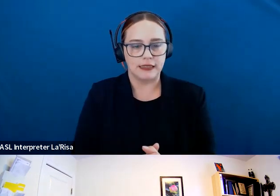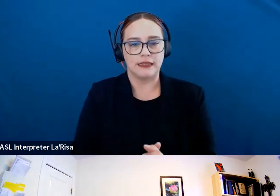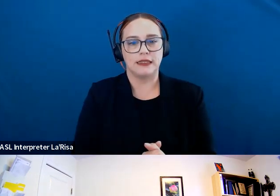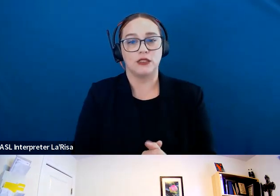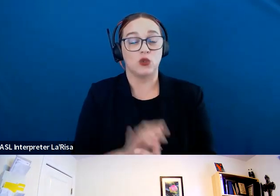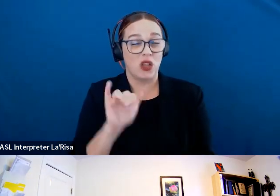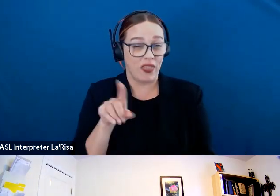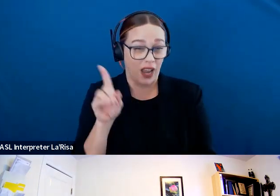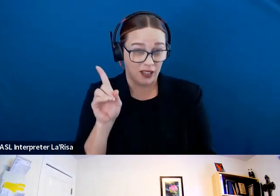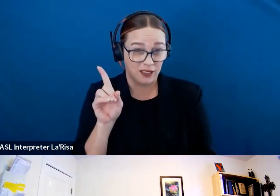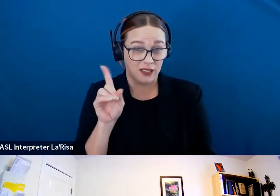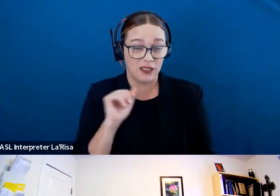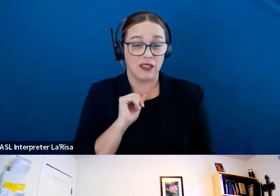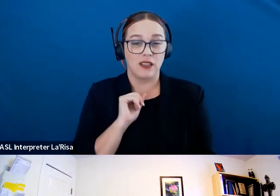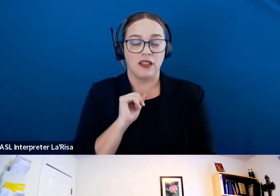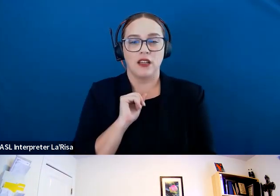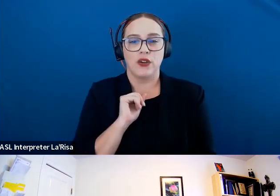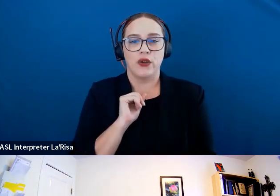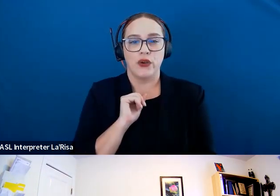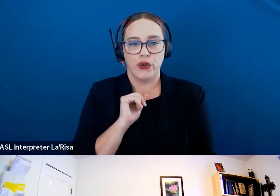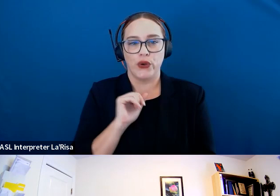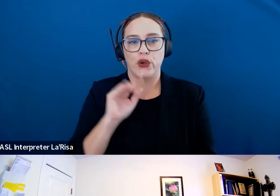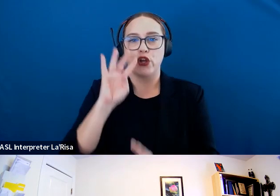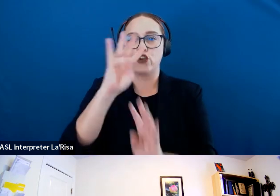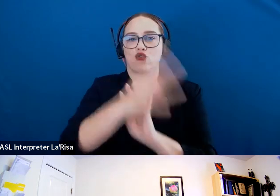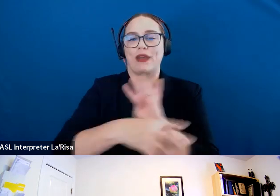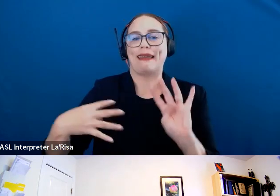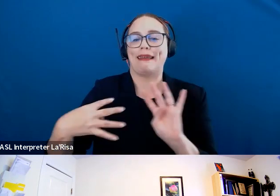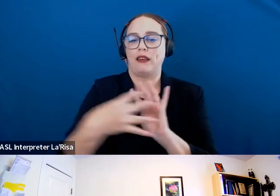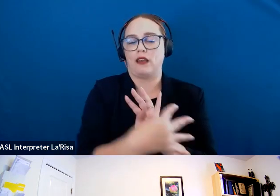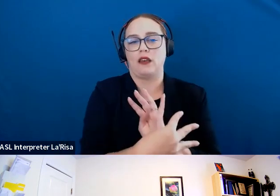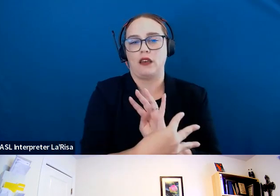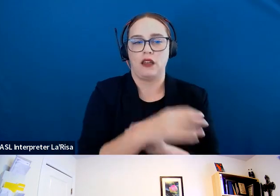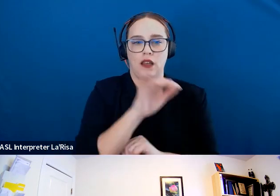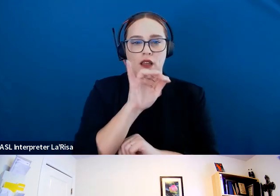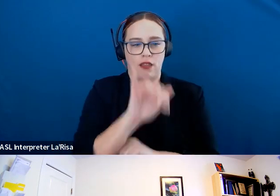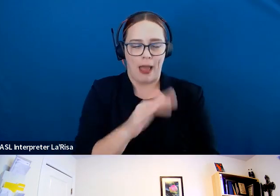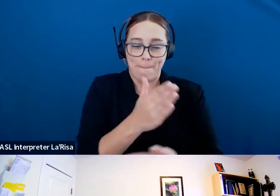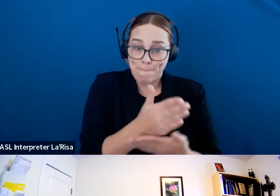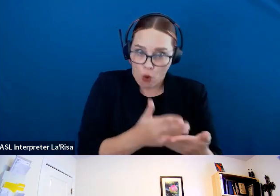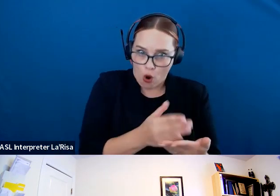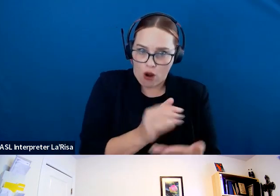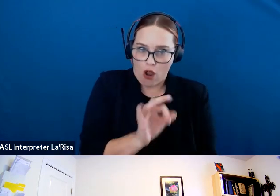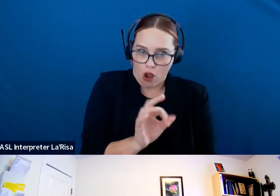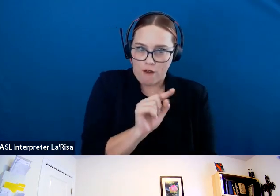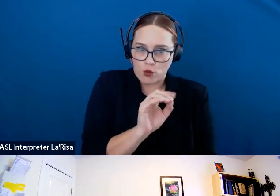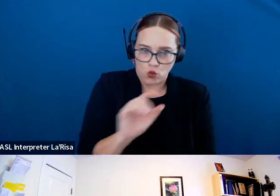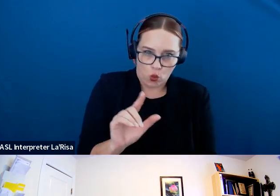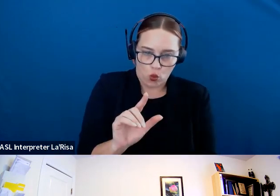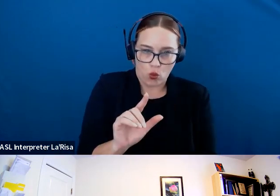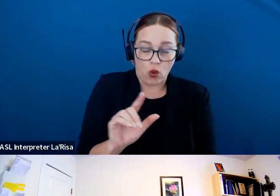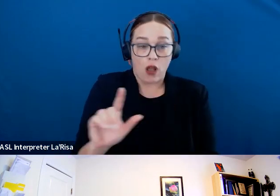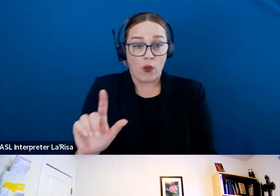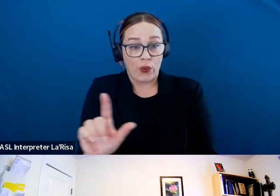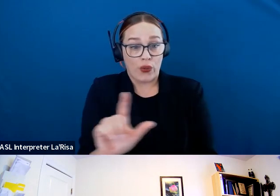right here is a grid. It's a visual of part of that tool. And on the left-hand side, you'll